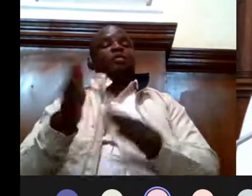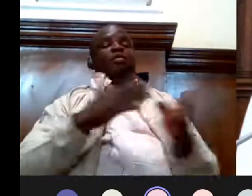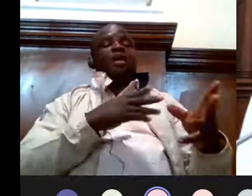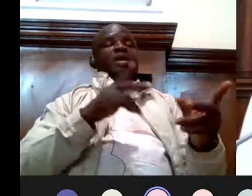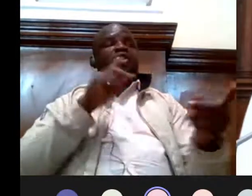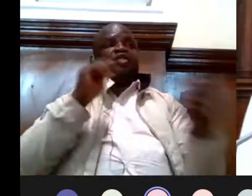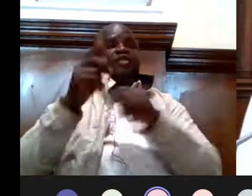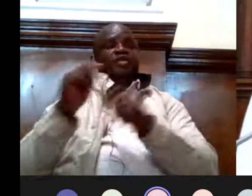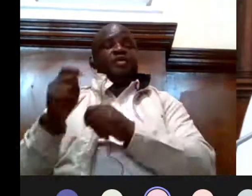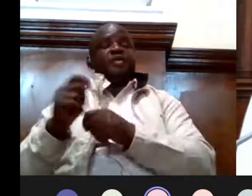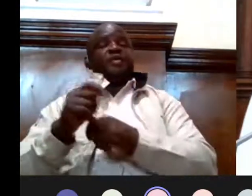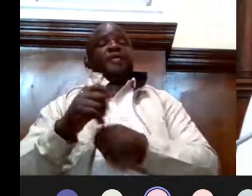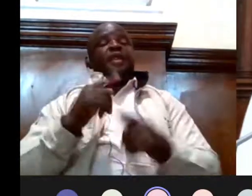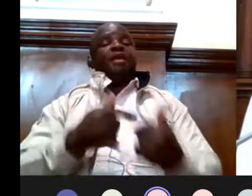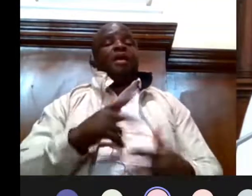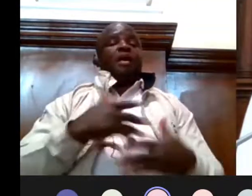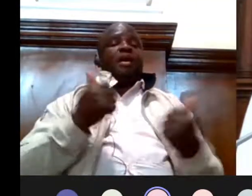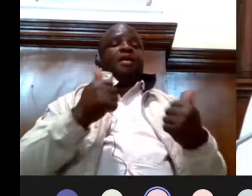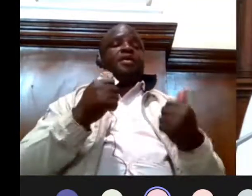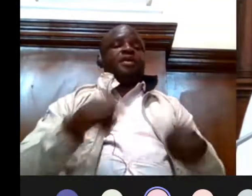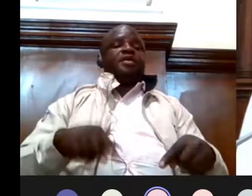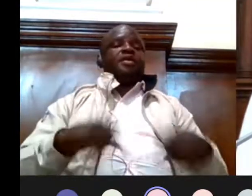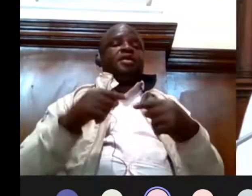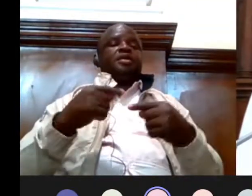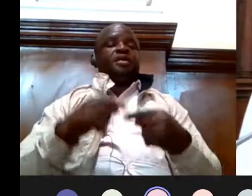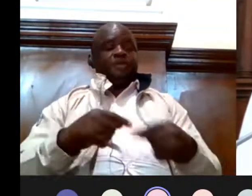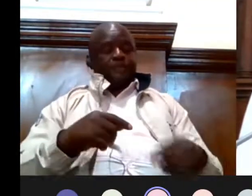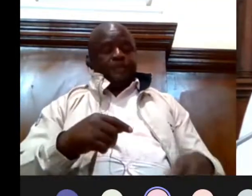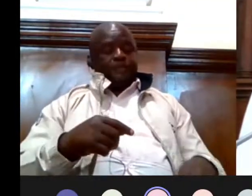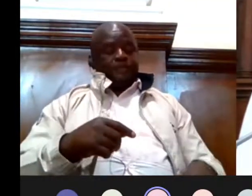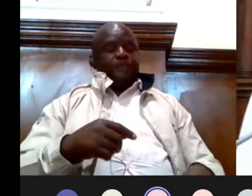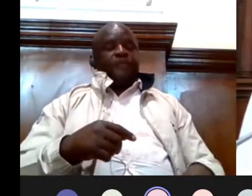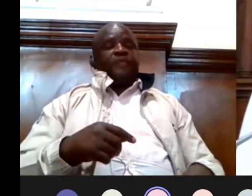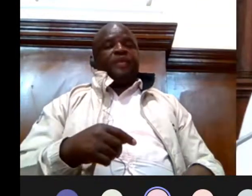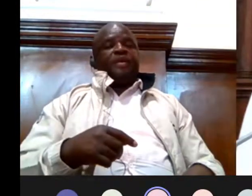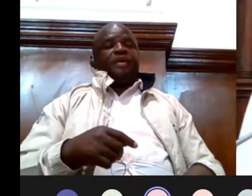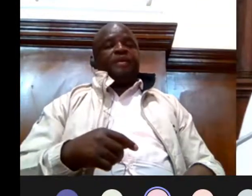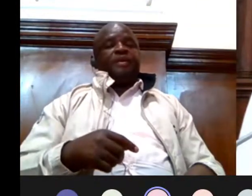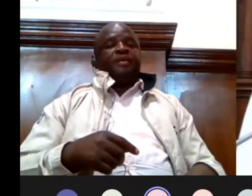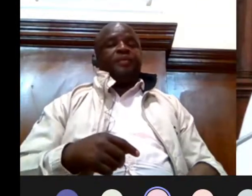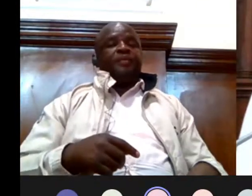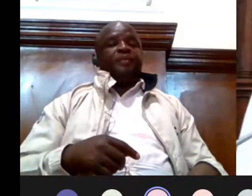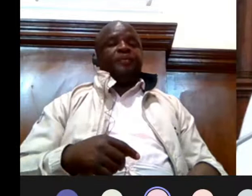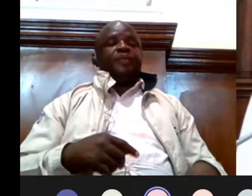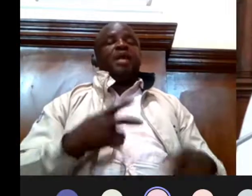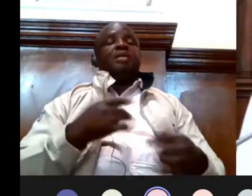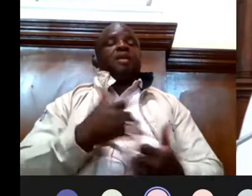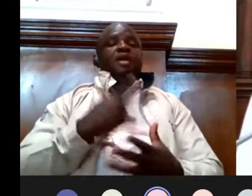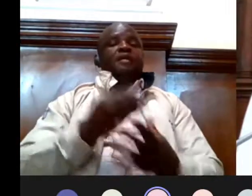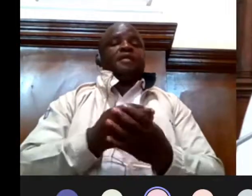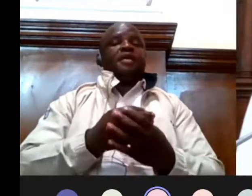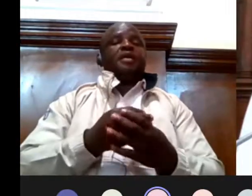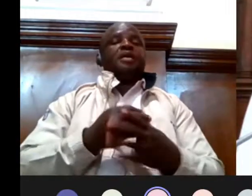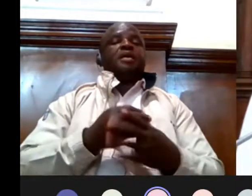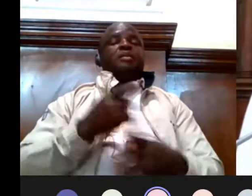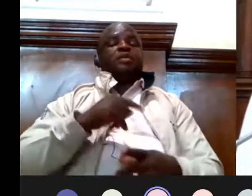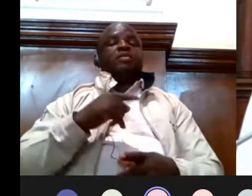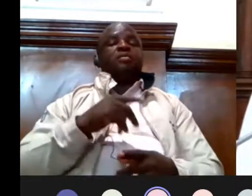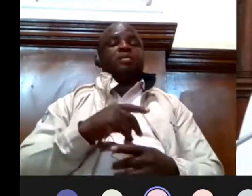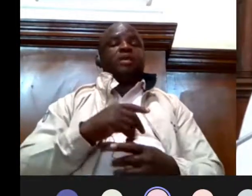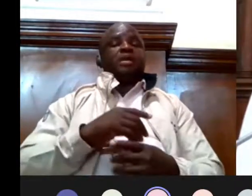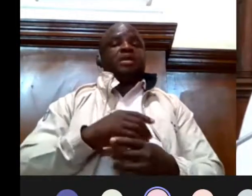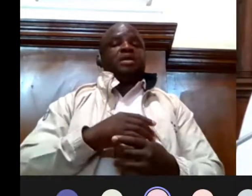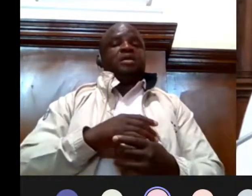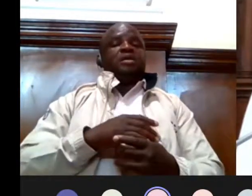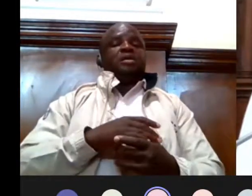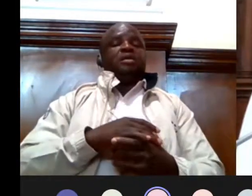pandemic, and the continuing rises in poverty and equality, we need to